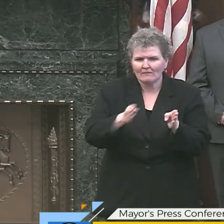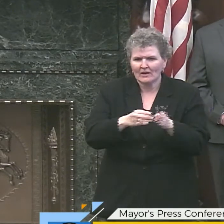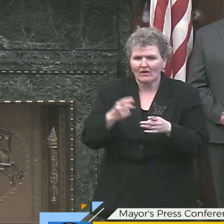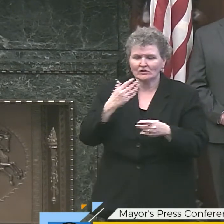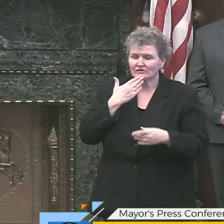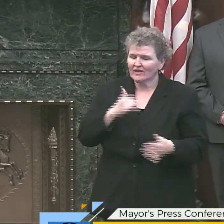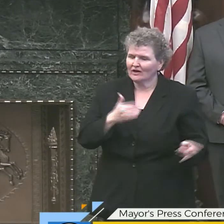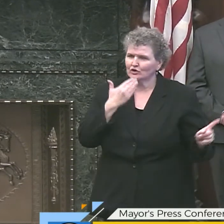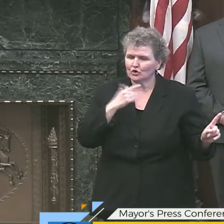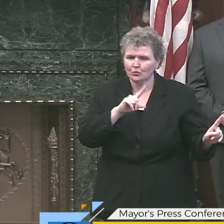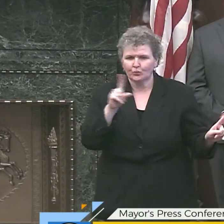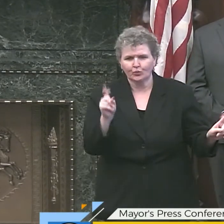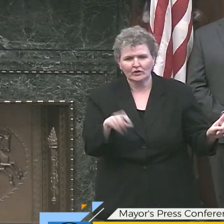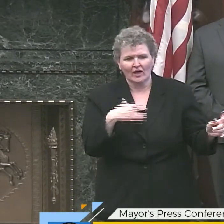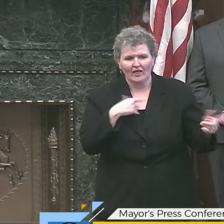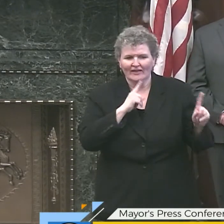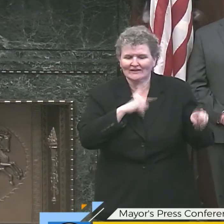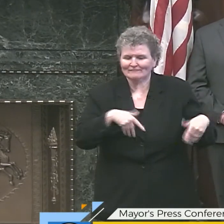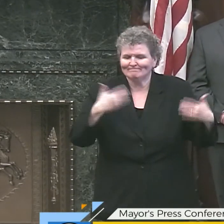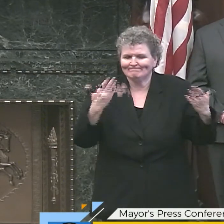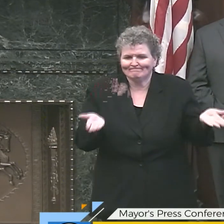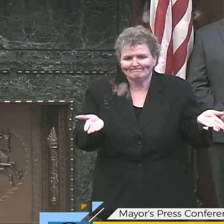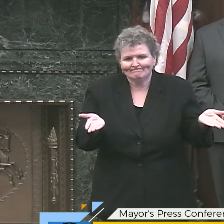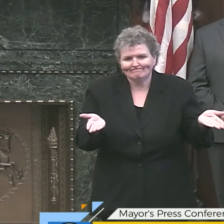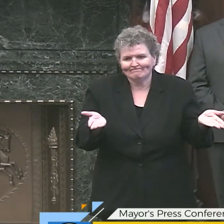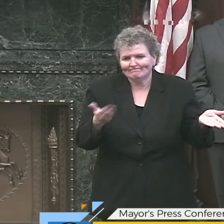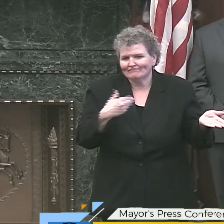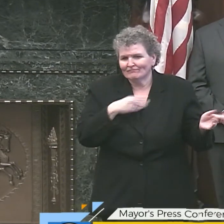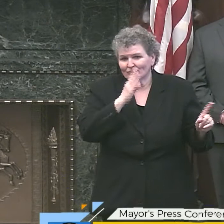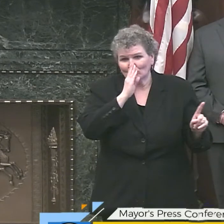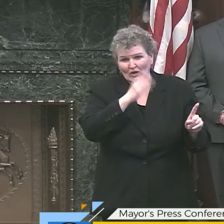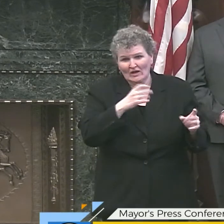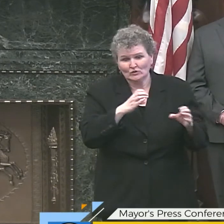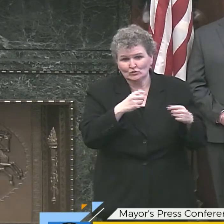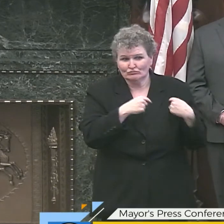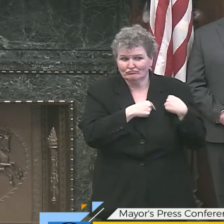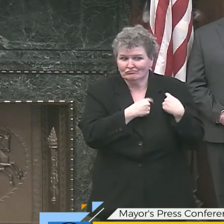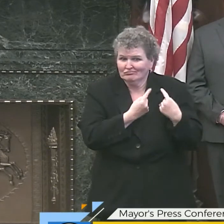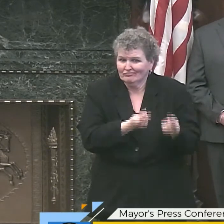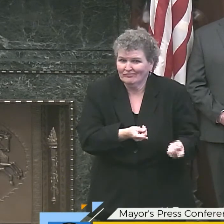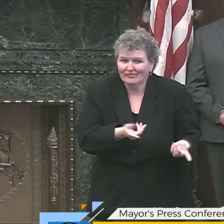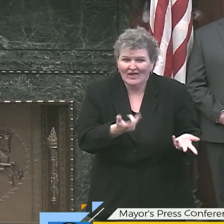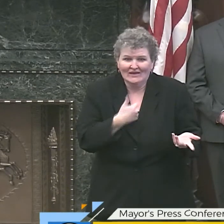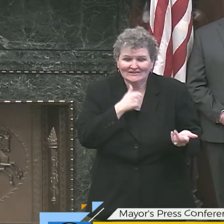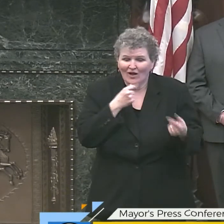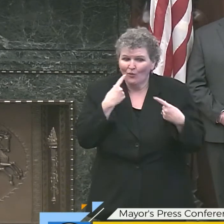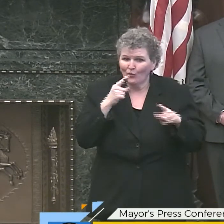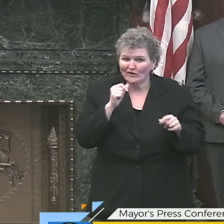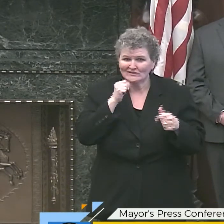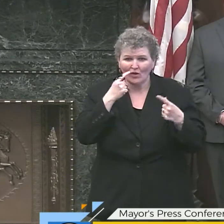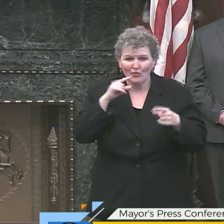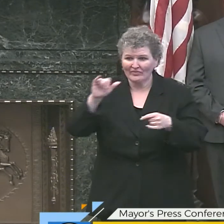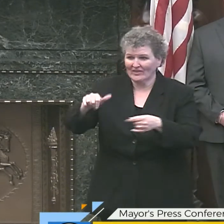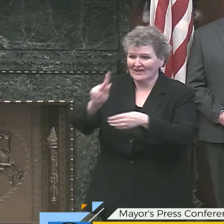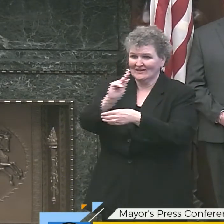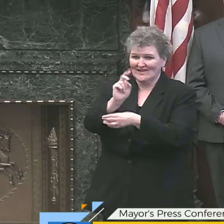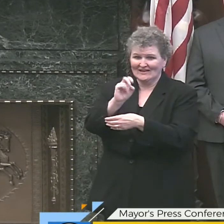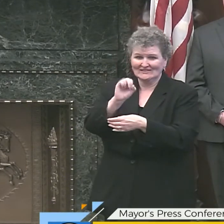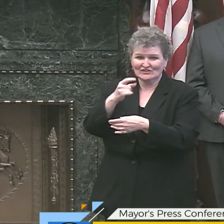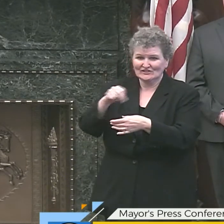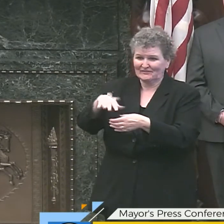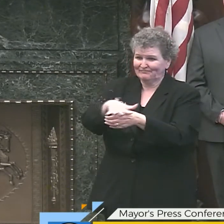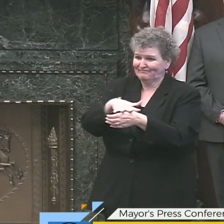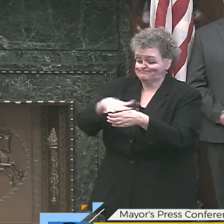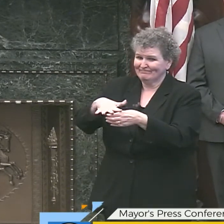today. And frankly, I don't think what we have done to date has been successful. So we're relooking at our